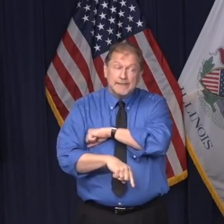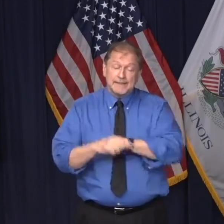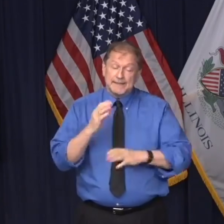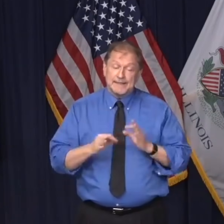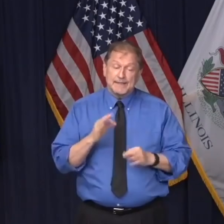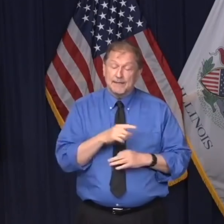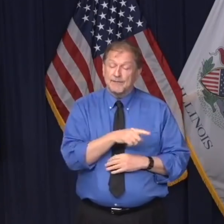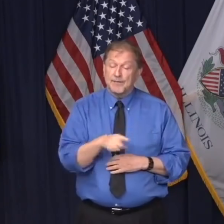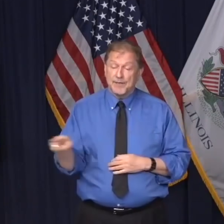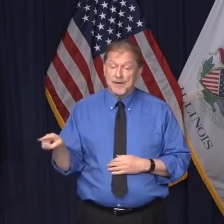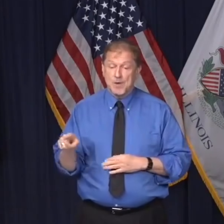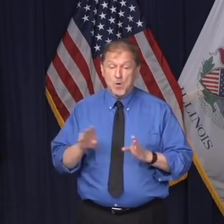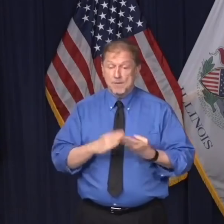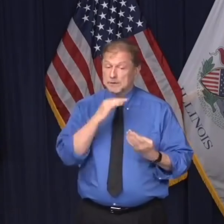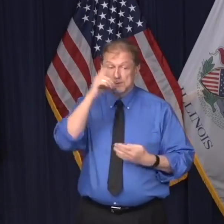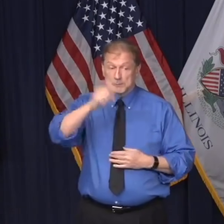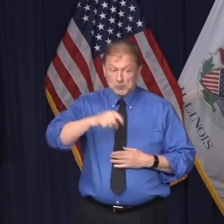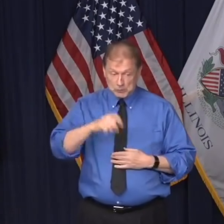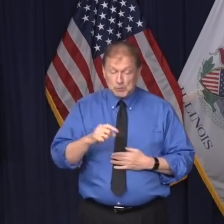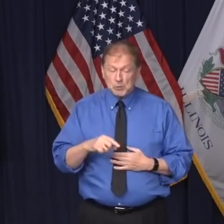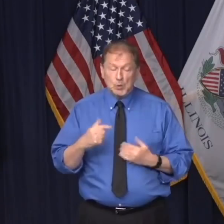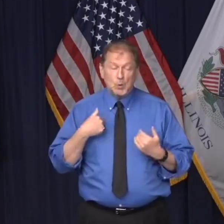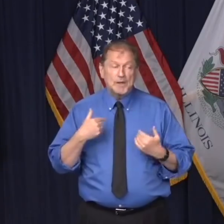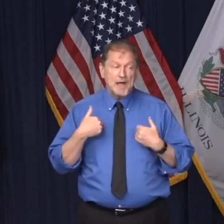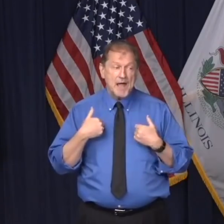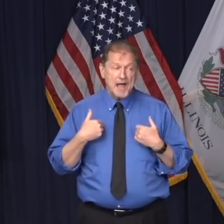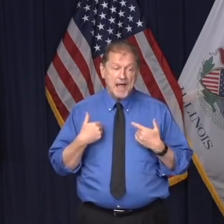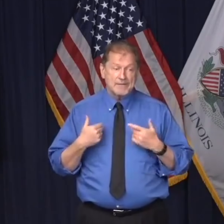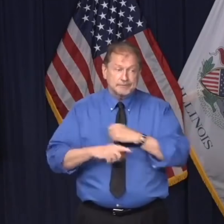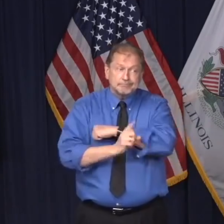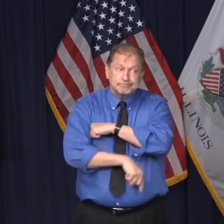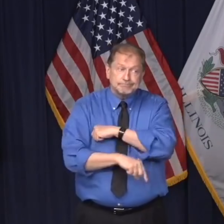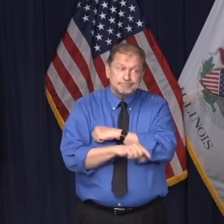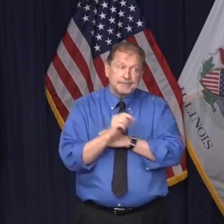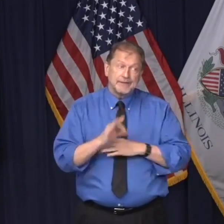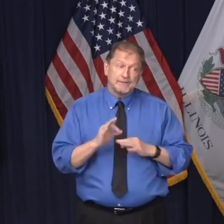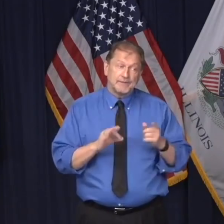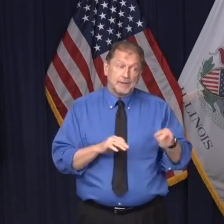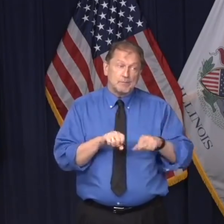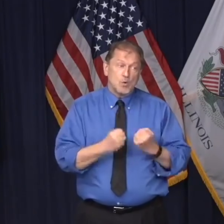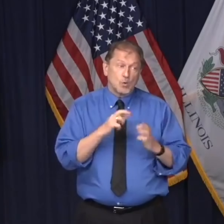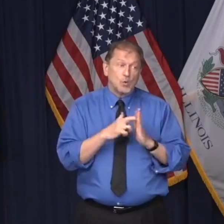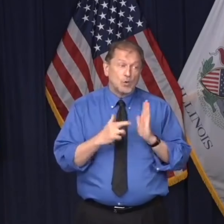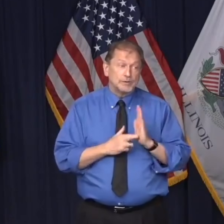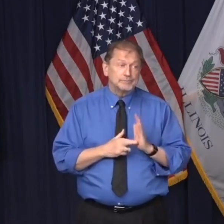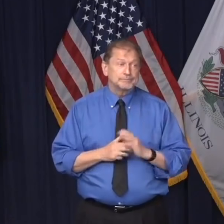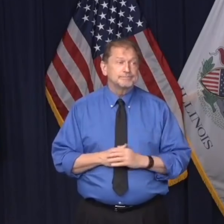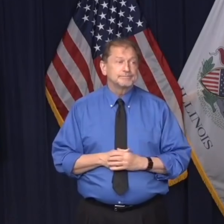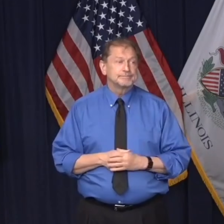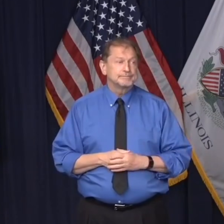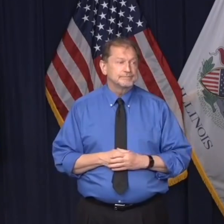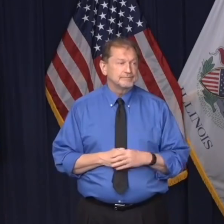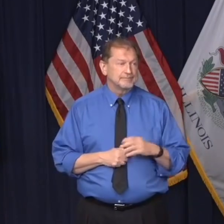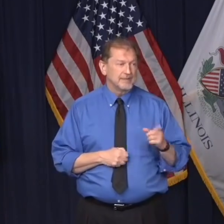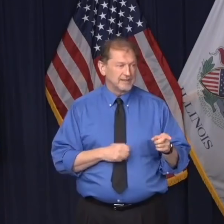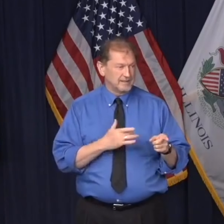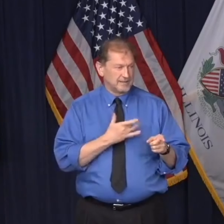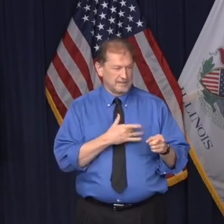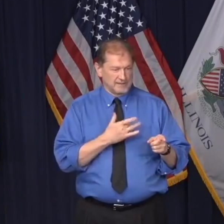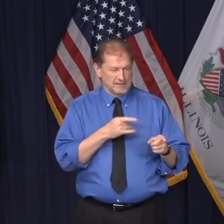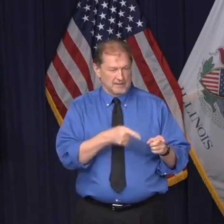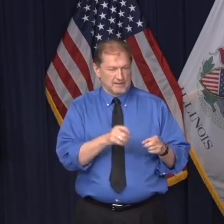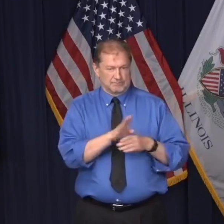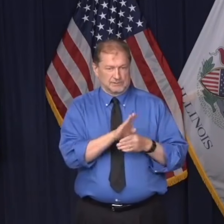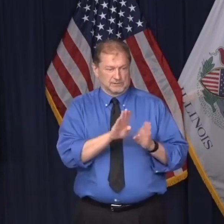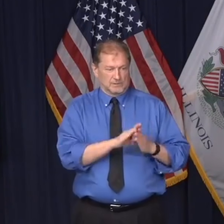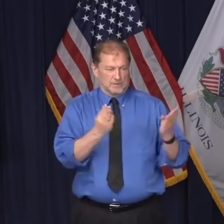suffer some penalty as a result of not obeying these executive orders. How does it feel when you see these businesses